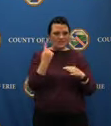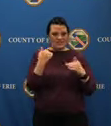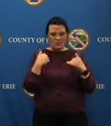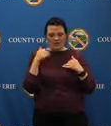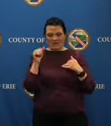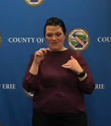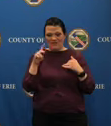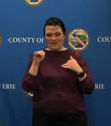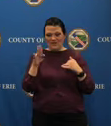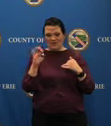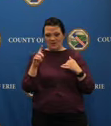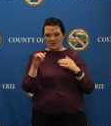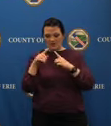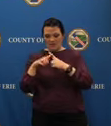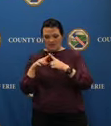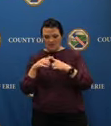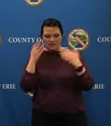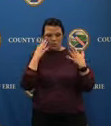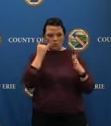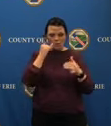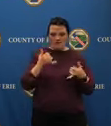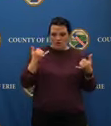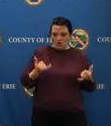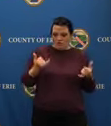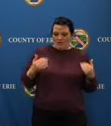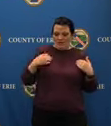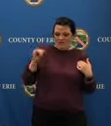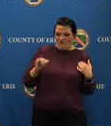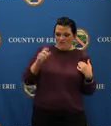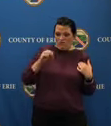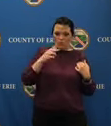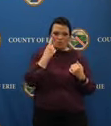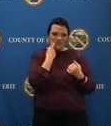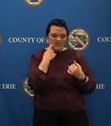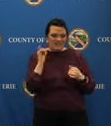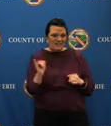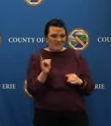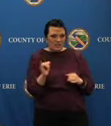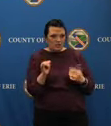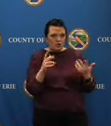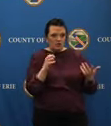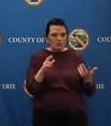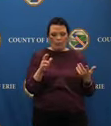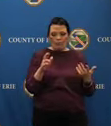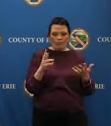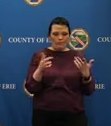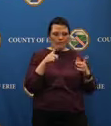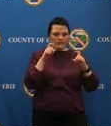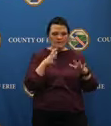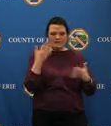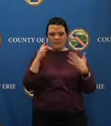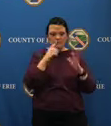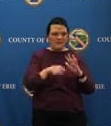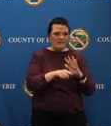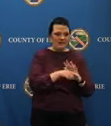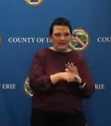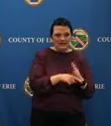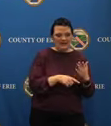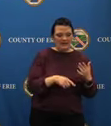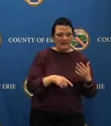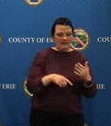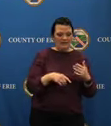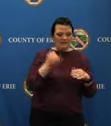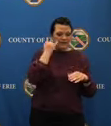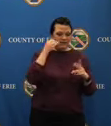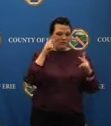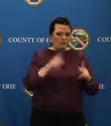antibody positive, we don't know if they're currently infected or if they were recently infected. The tests might be negative